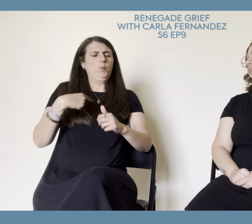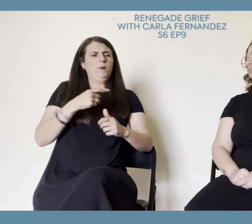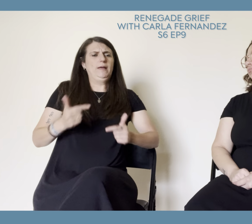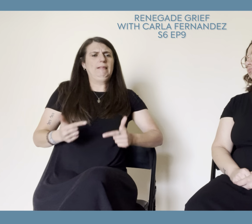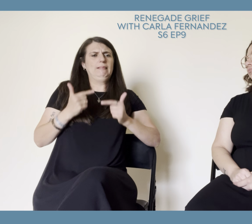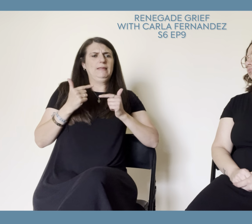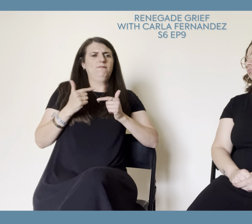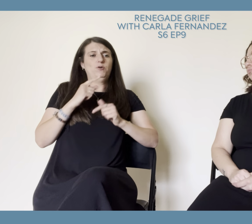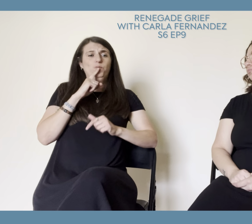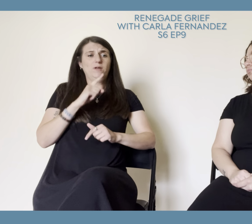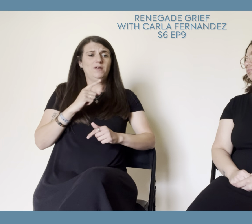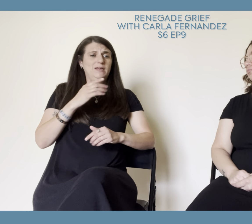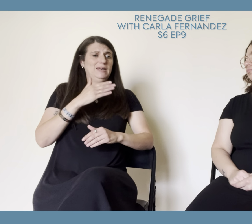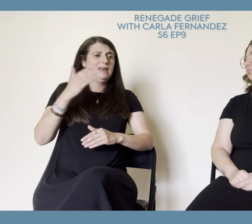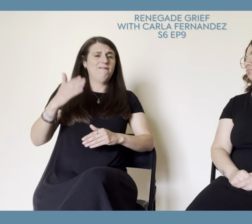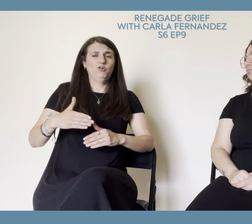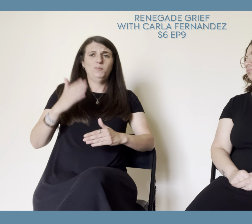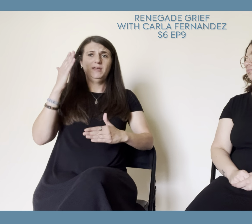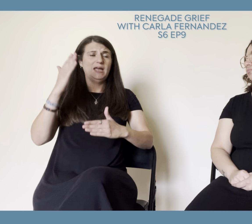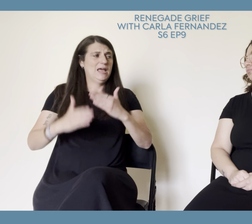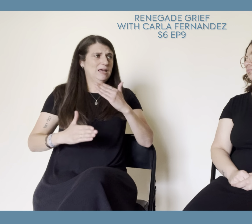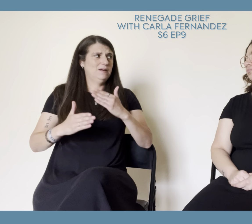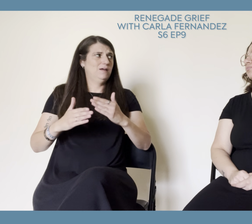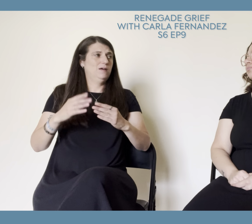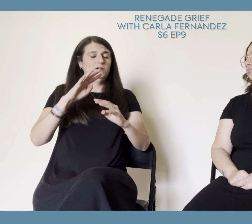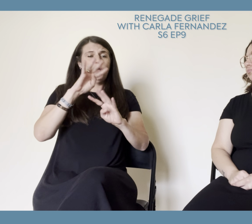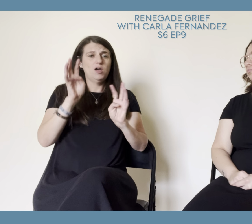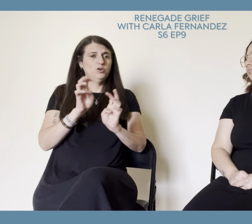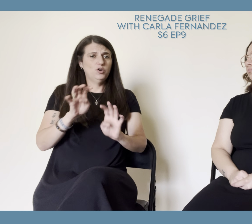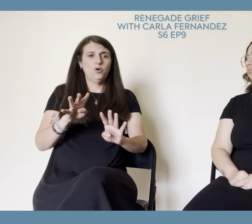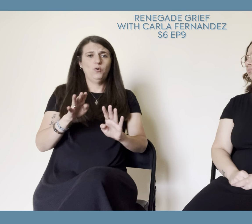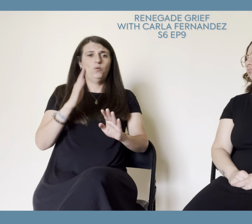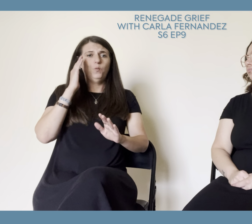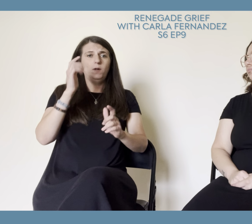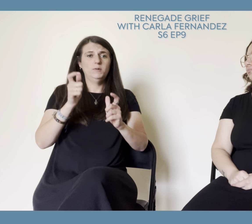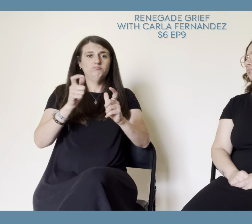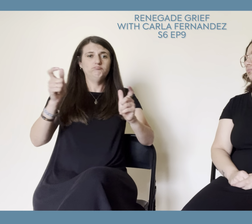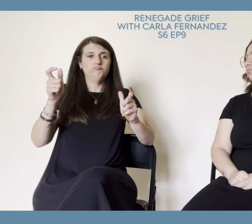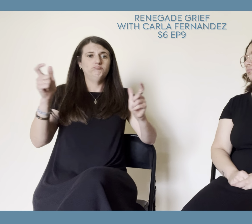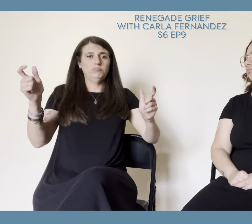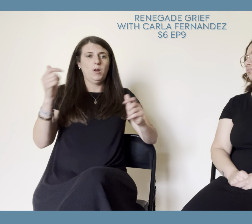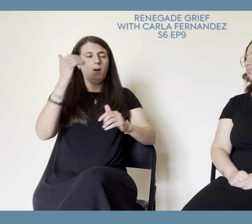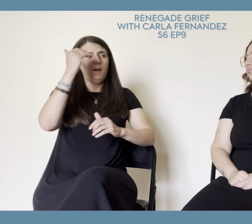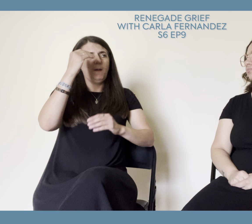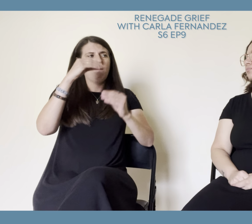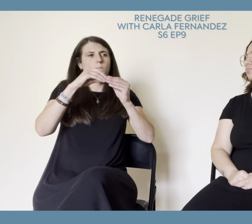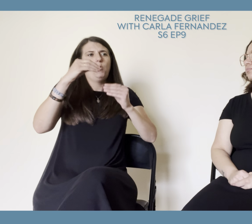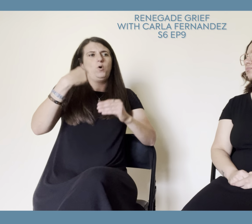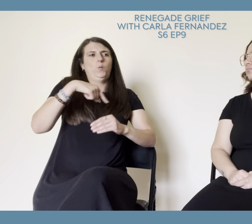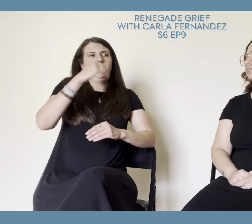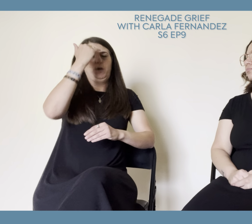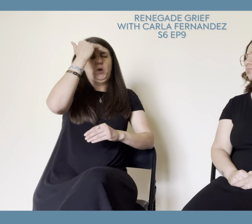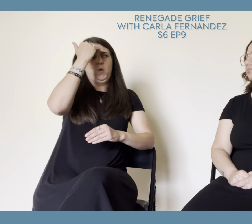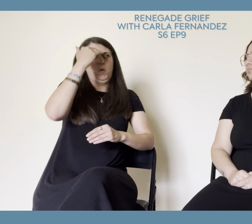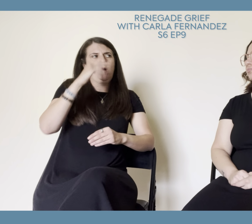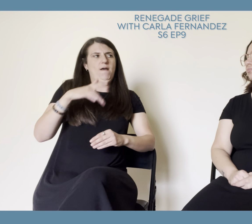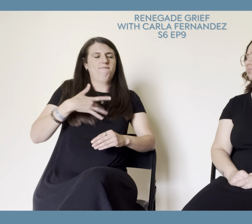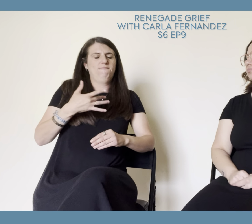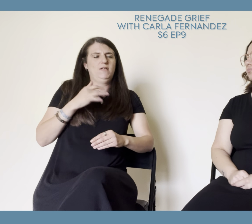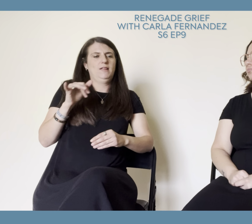be a finish line? The unknown will always get bigger the more we know. And I have a feeling that it's a sentiment that will be useful in